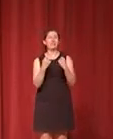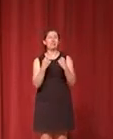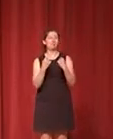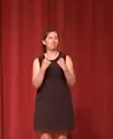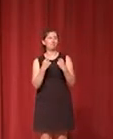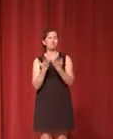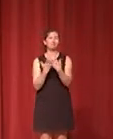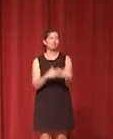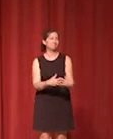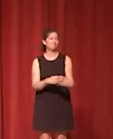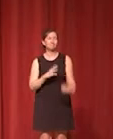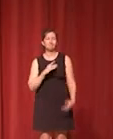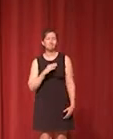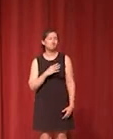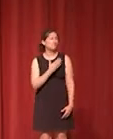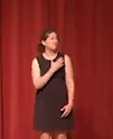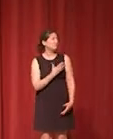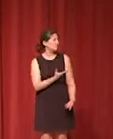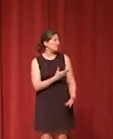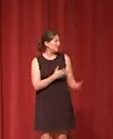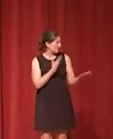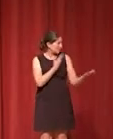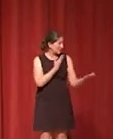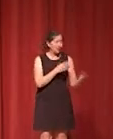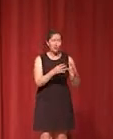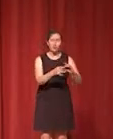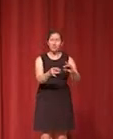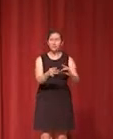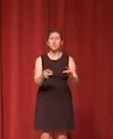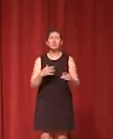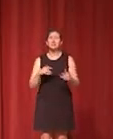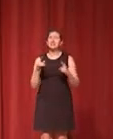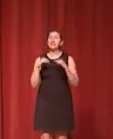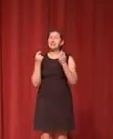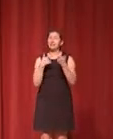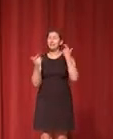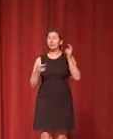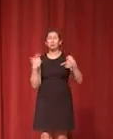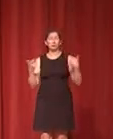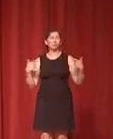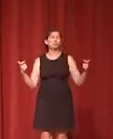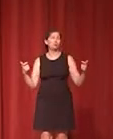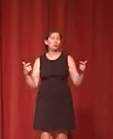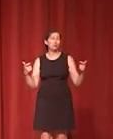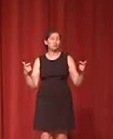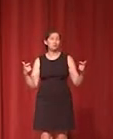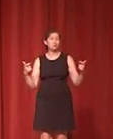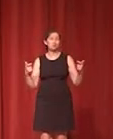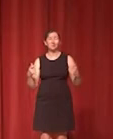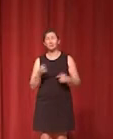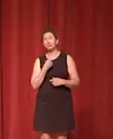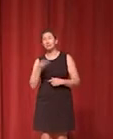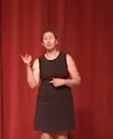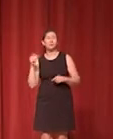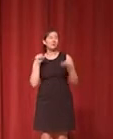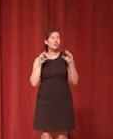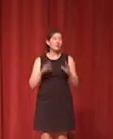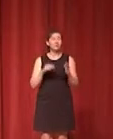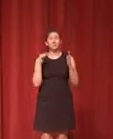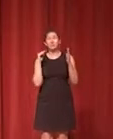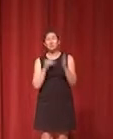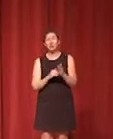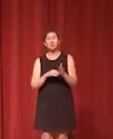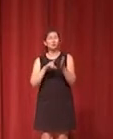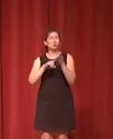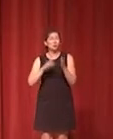at our center. As Dr. Asana mentioned, we have a huge team, but again, that team also includes numerous thousands and thousands